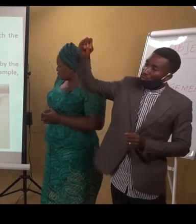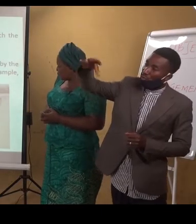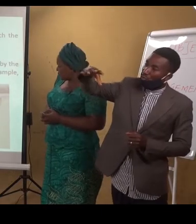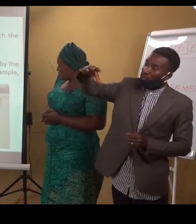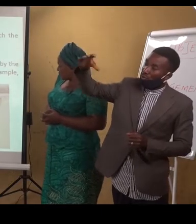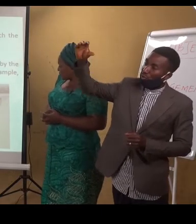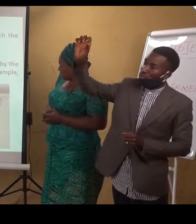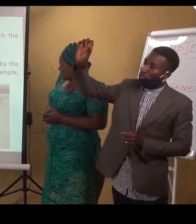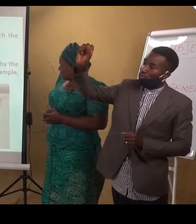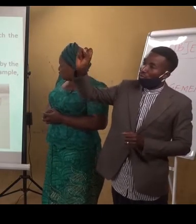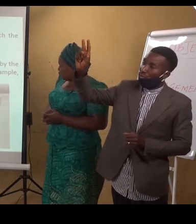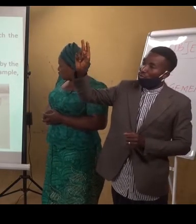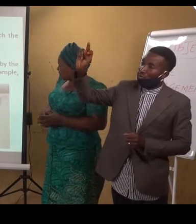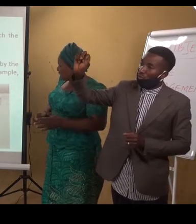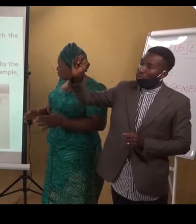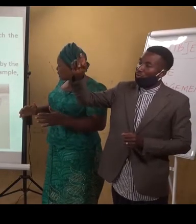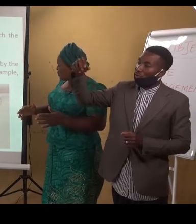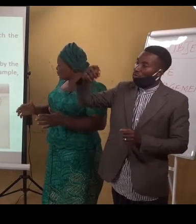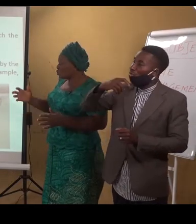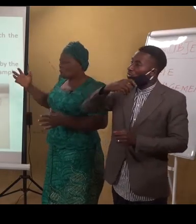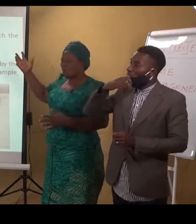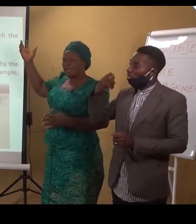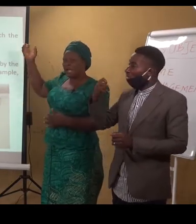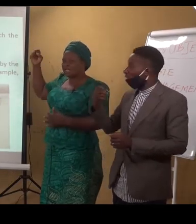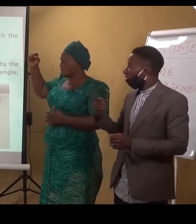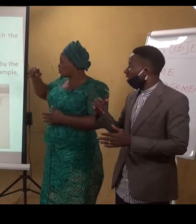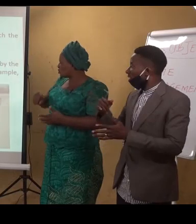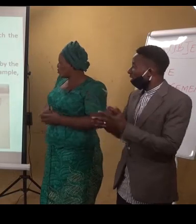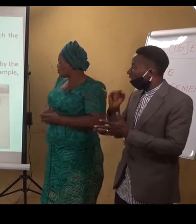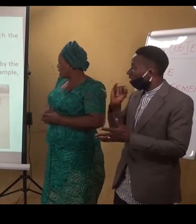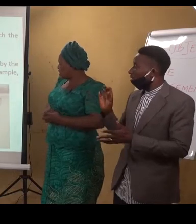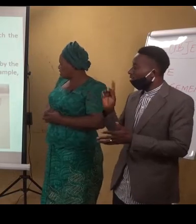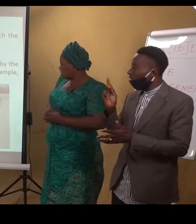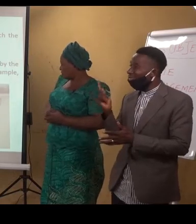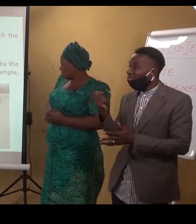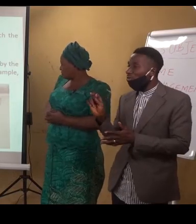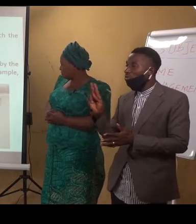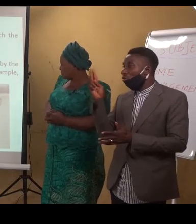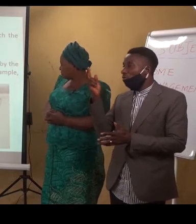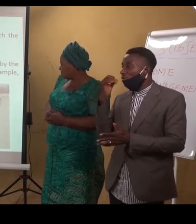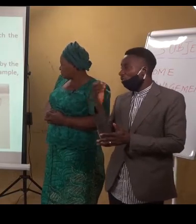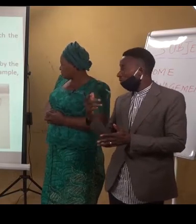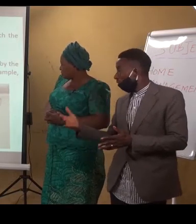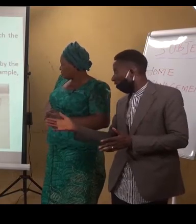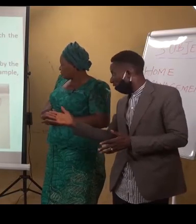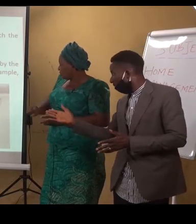in the picture. The use of an equipment to collect the sun's radiation,